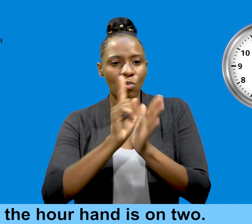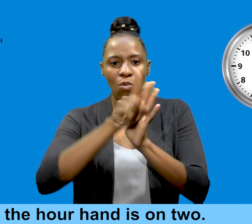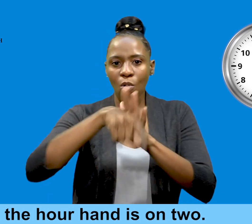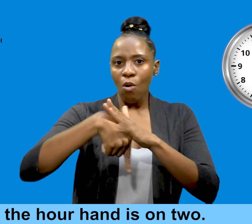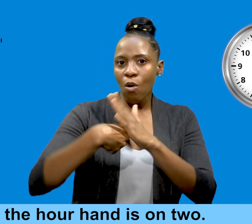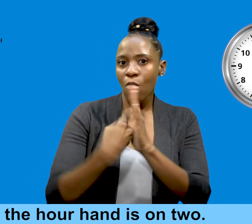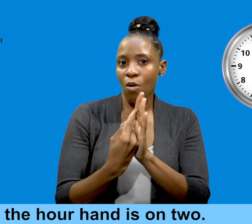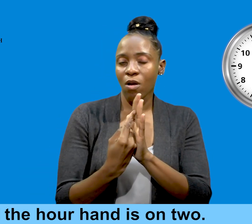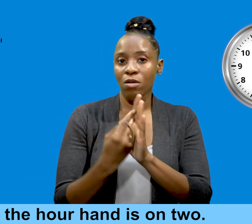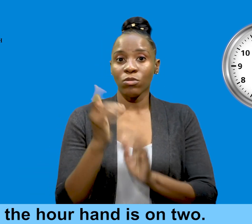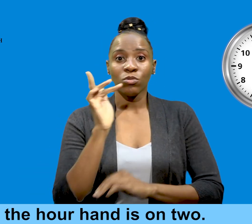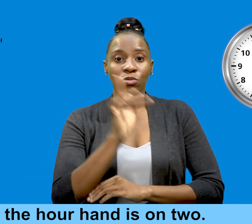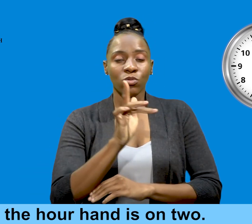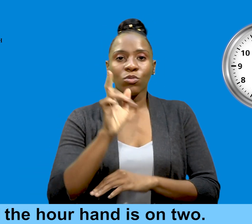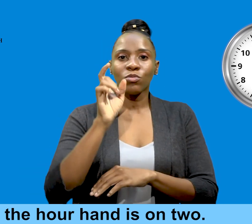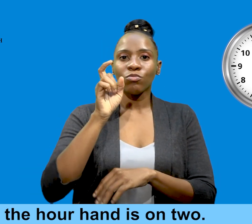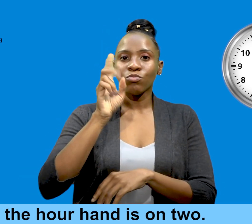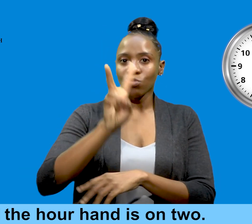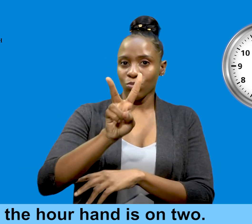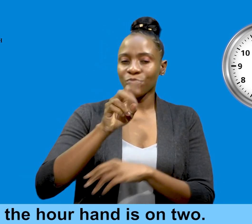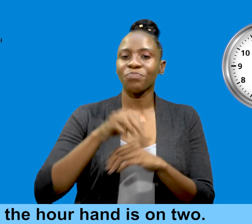and the hour hand is on 2?